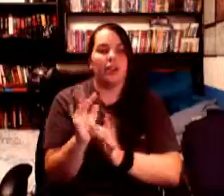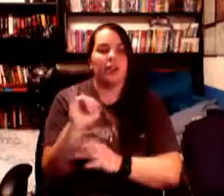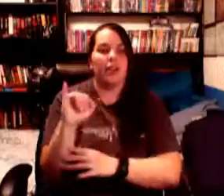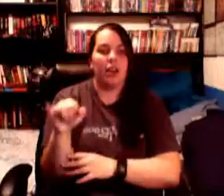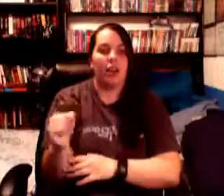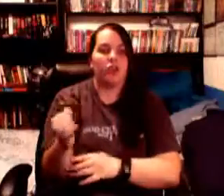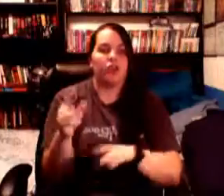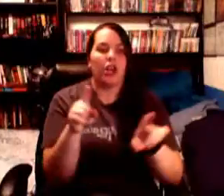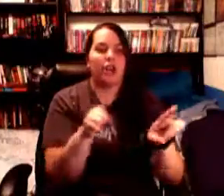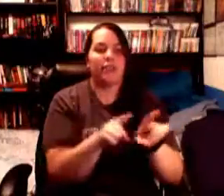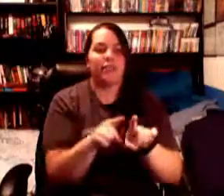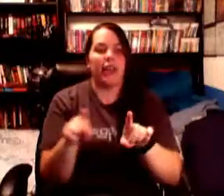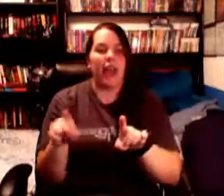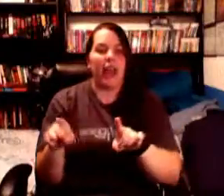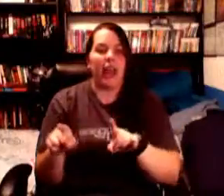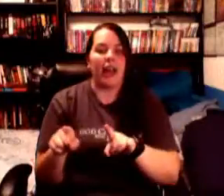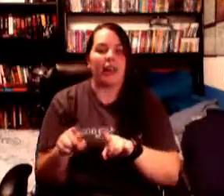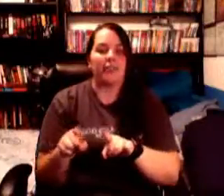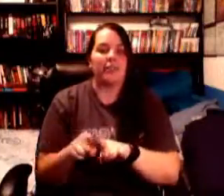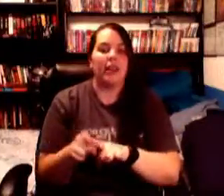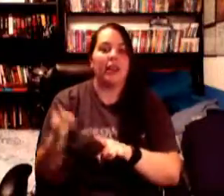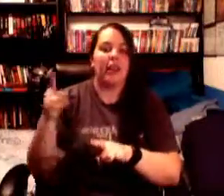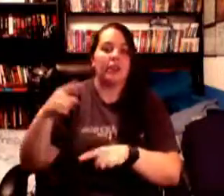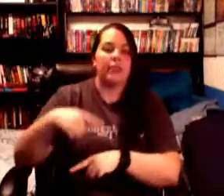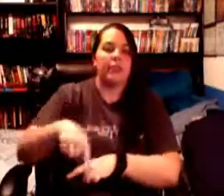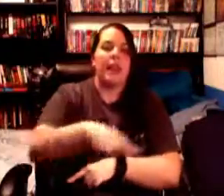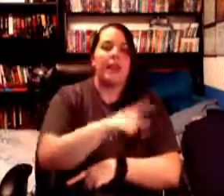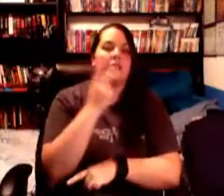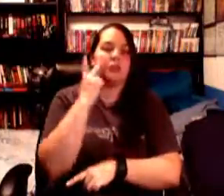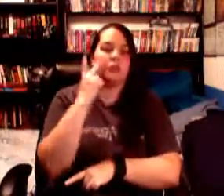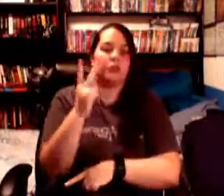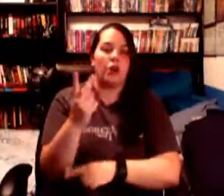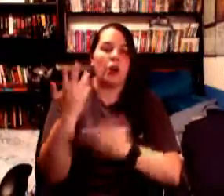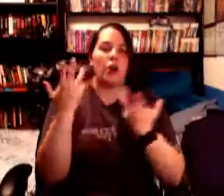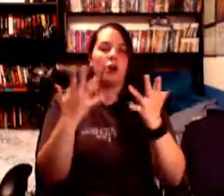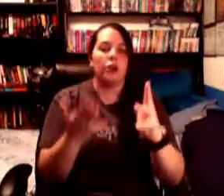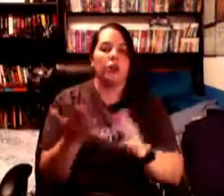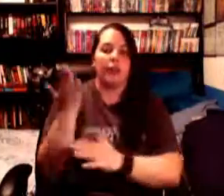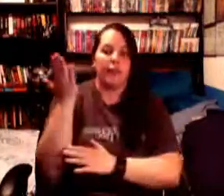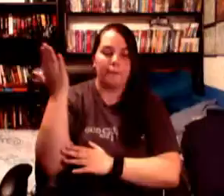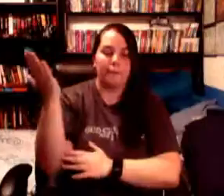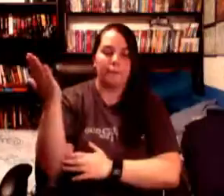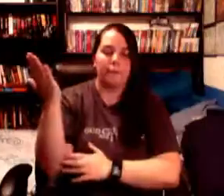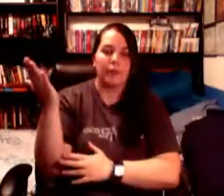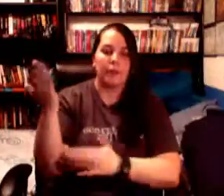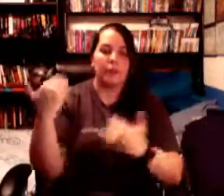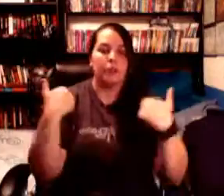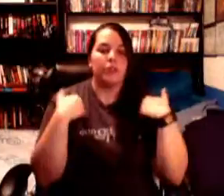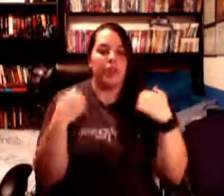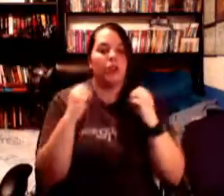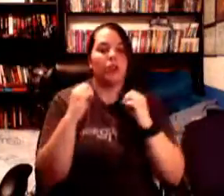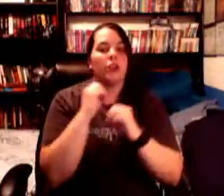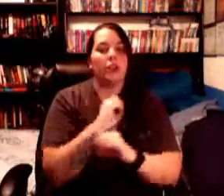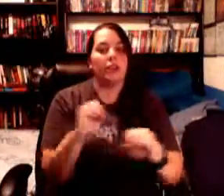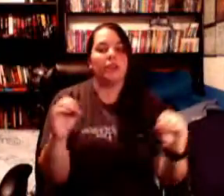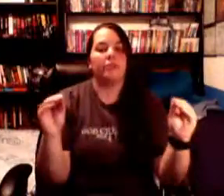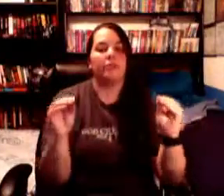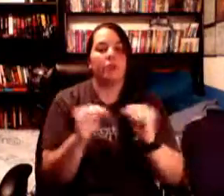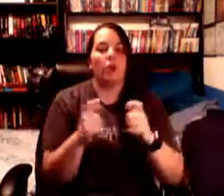Jesus just as they saw him. There is